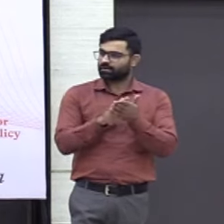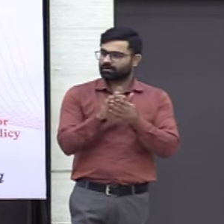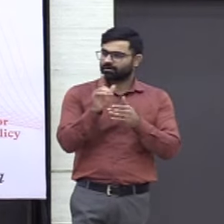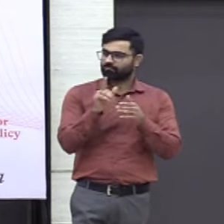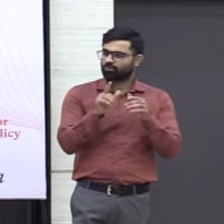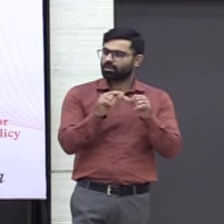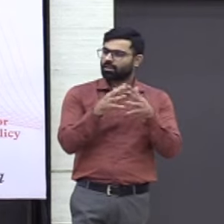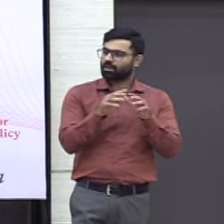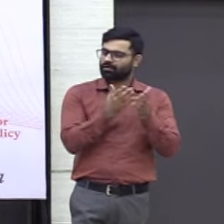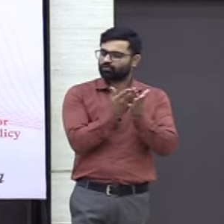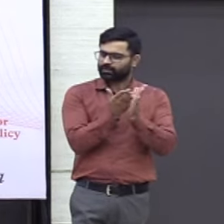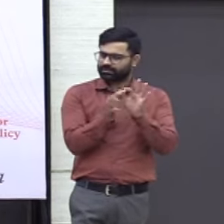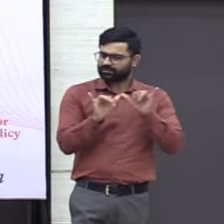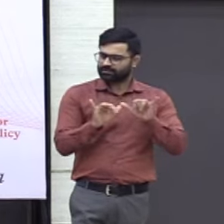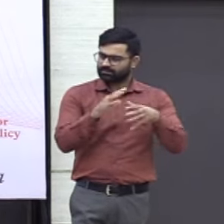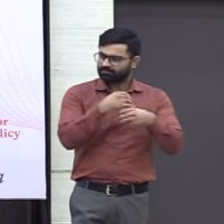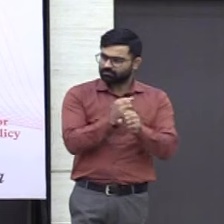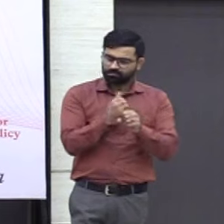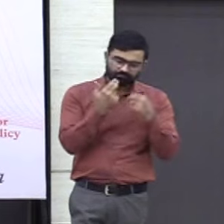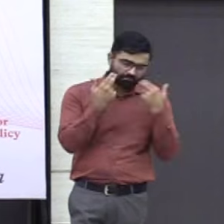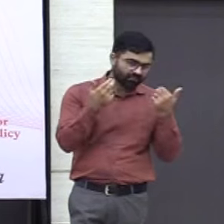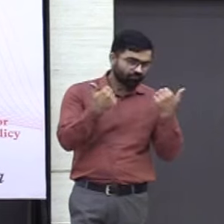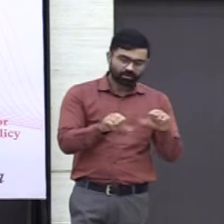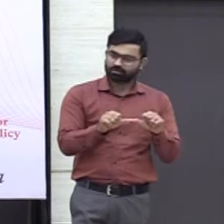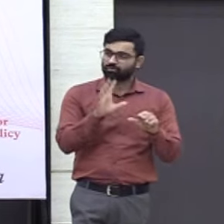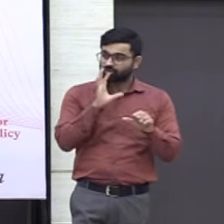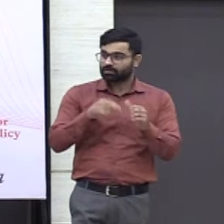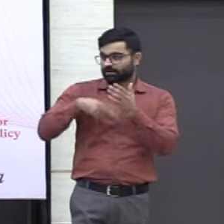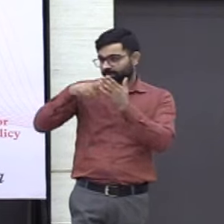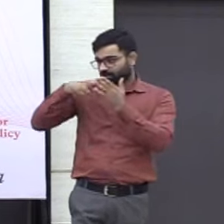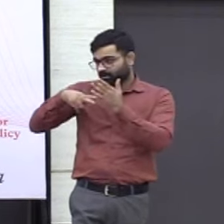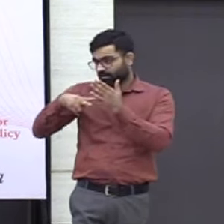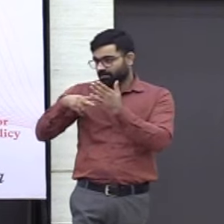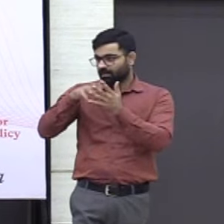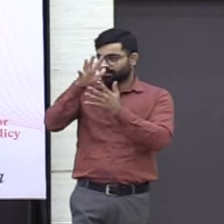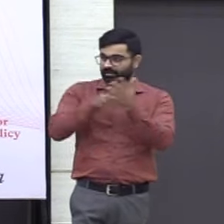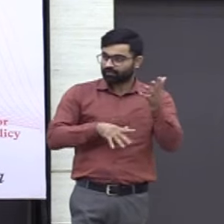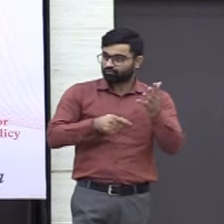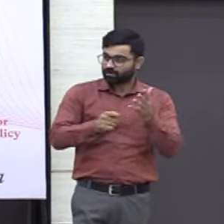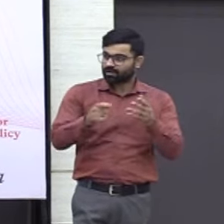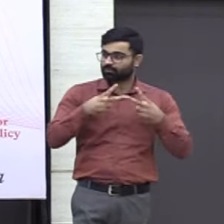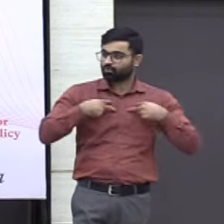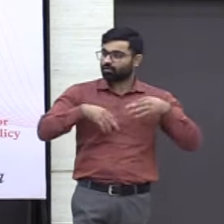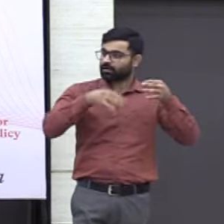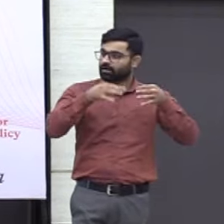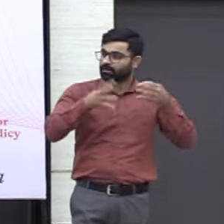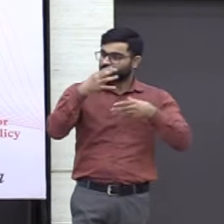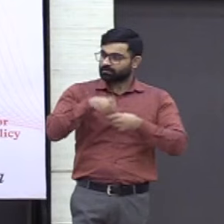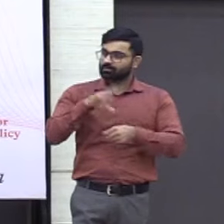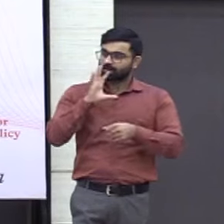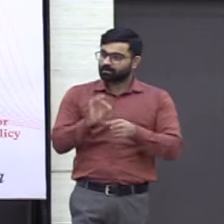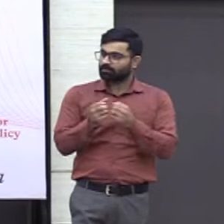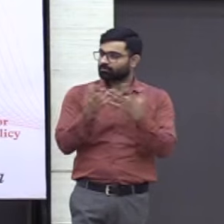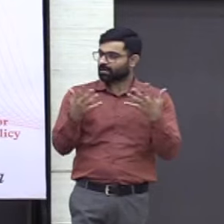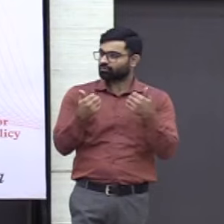been a very contested figure because of his infamous minute. But the more I read about his role in drafting the criminal code that existed, it's actually done a